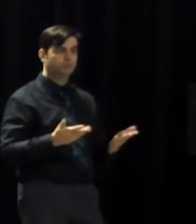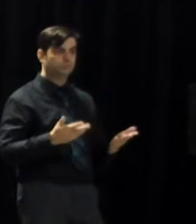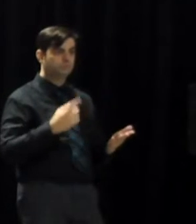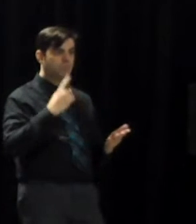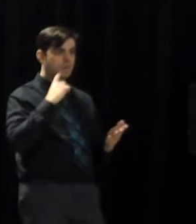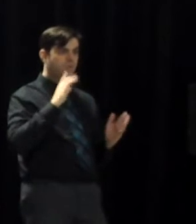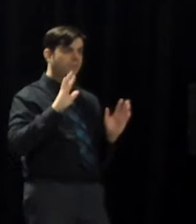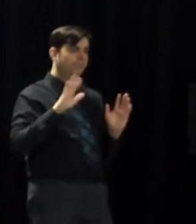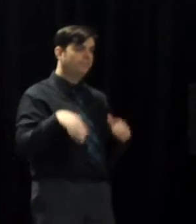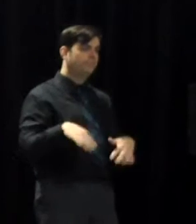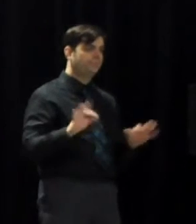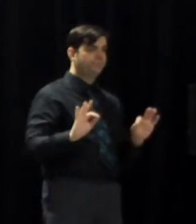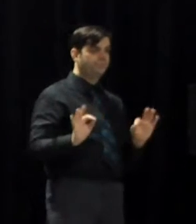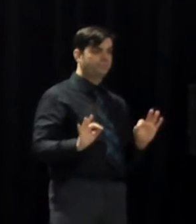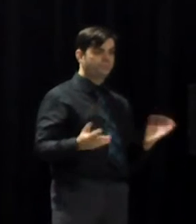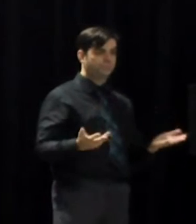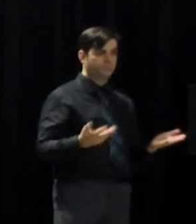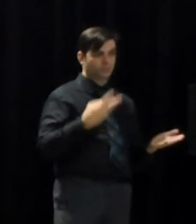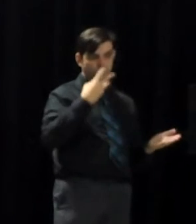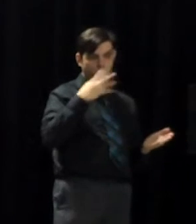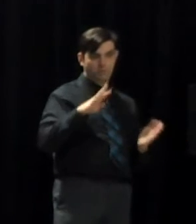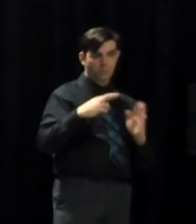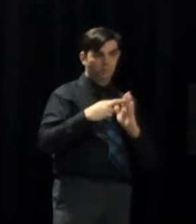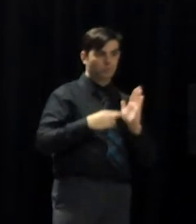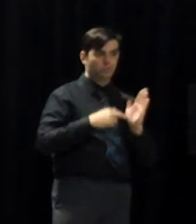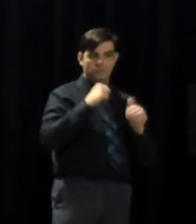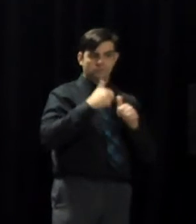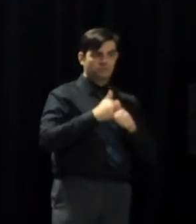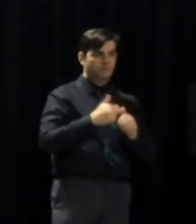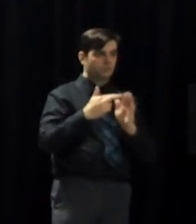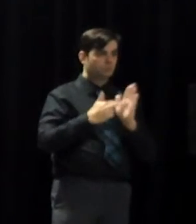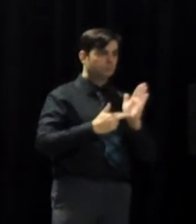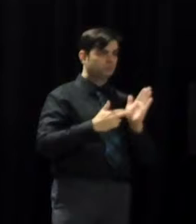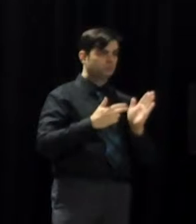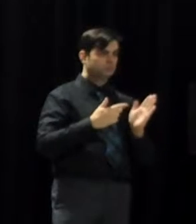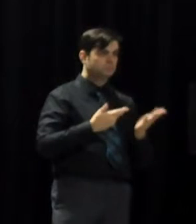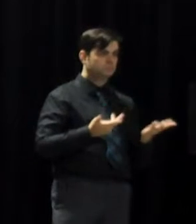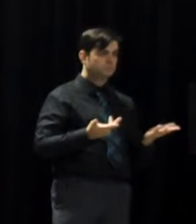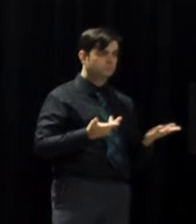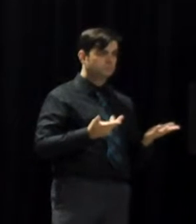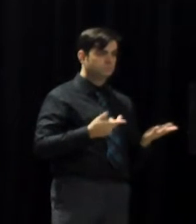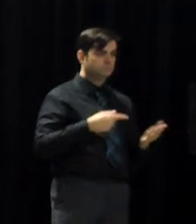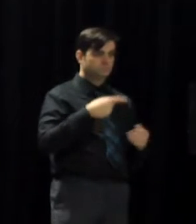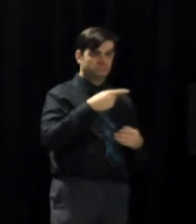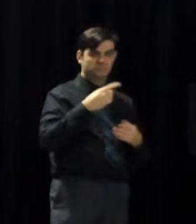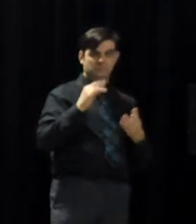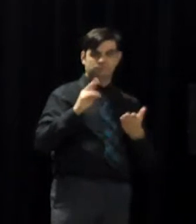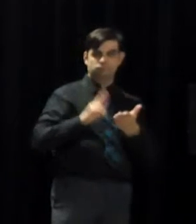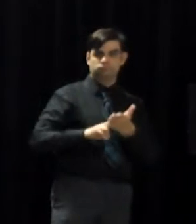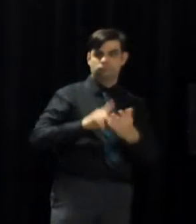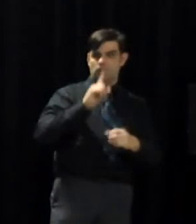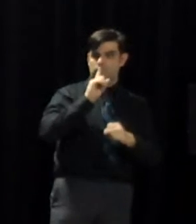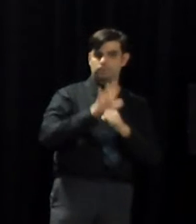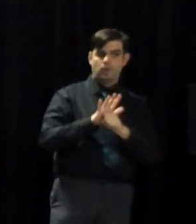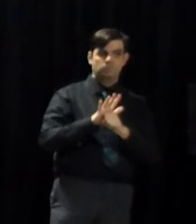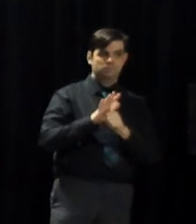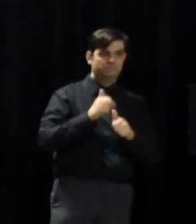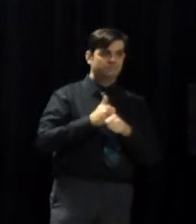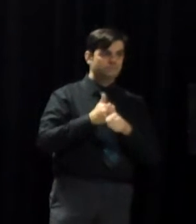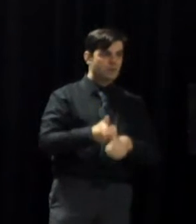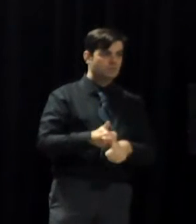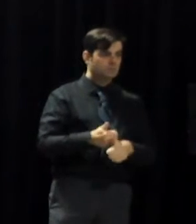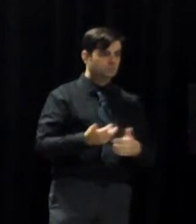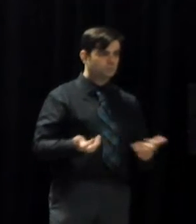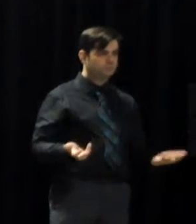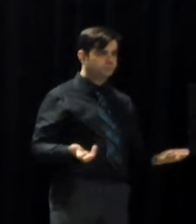regulate. Now it's different, though, Andrew. If you're starting from a clean slate, even if you're